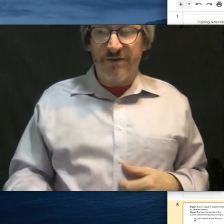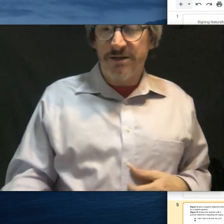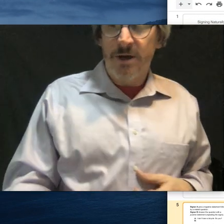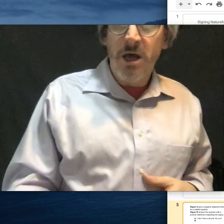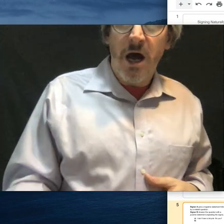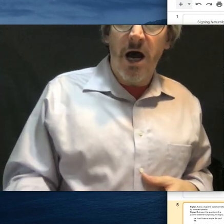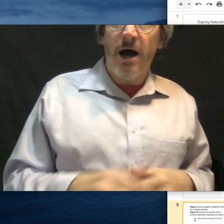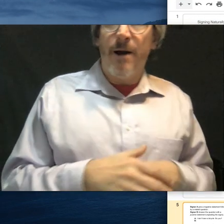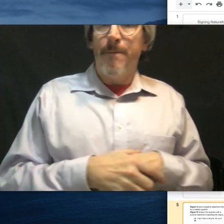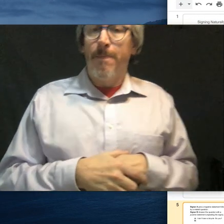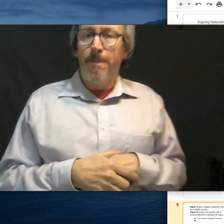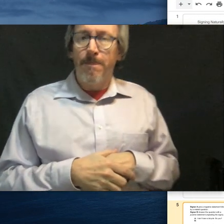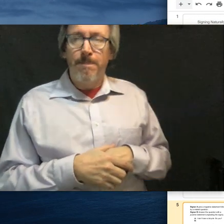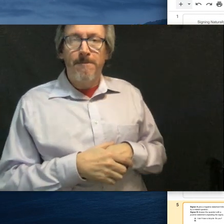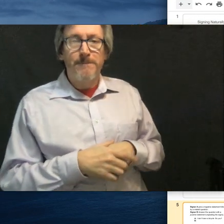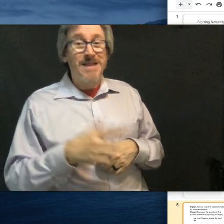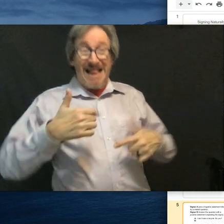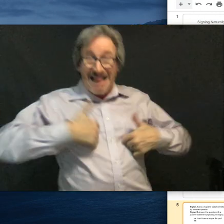Star Wars fans.